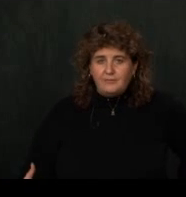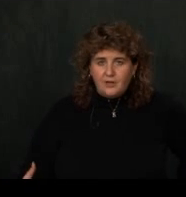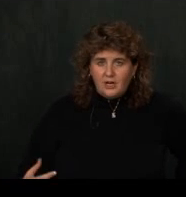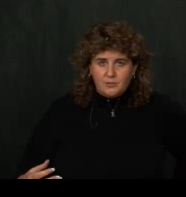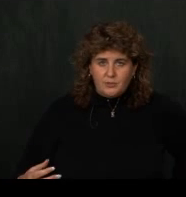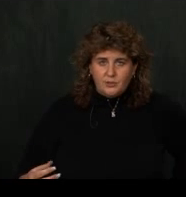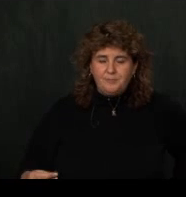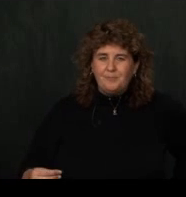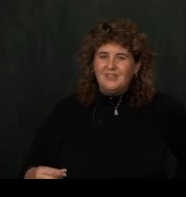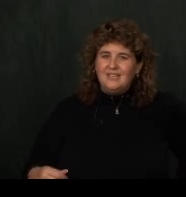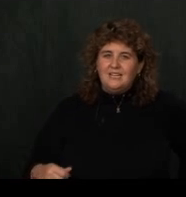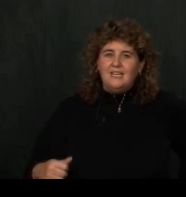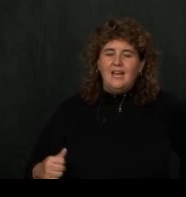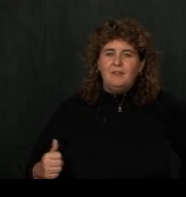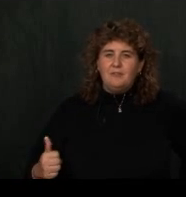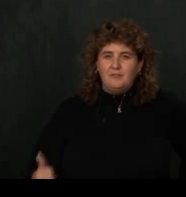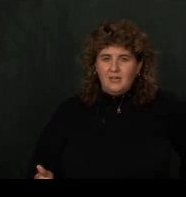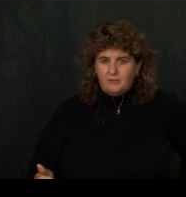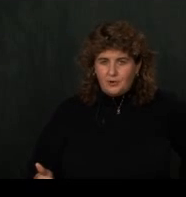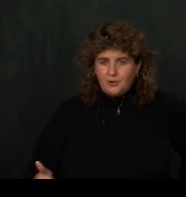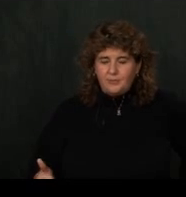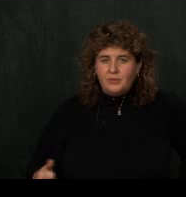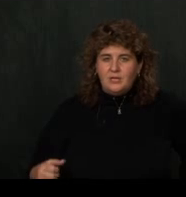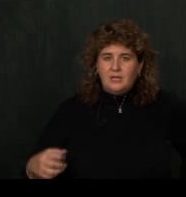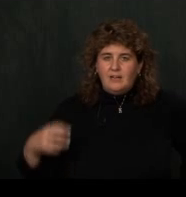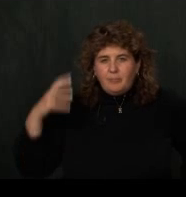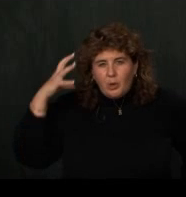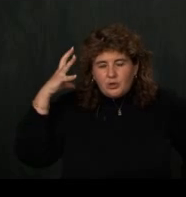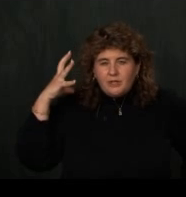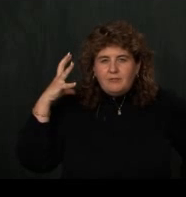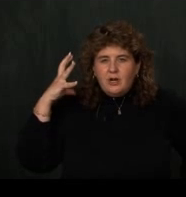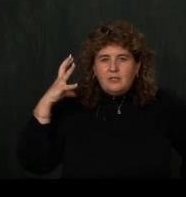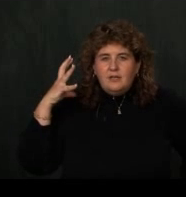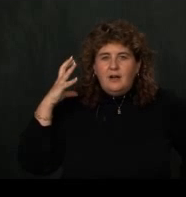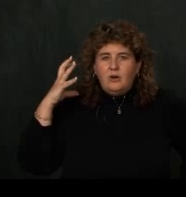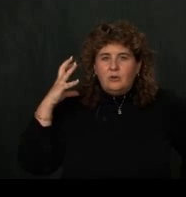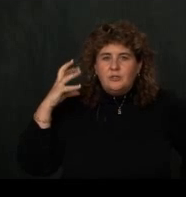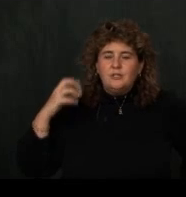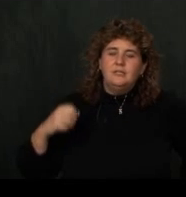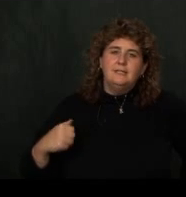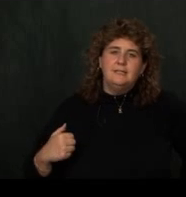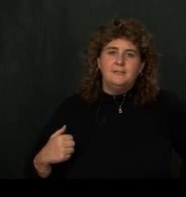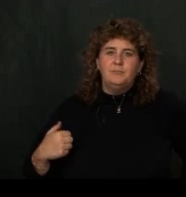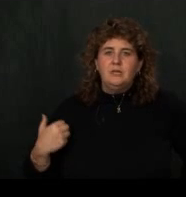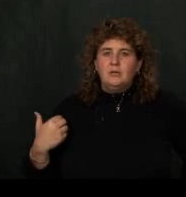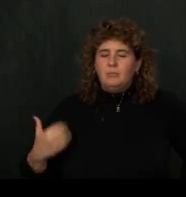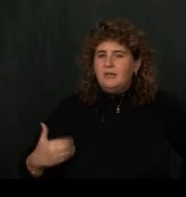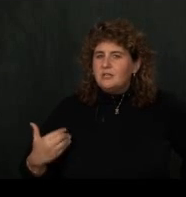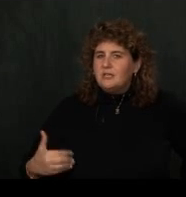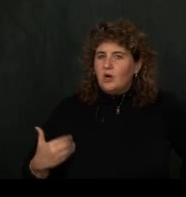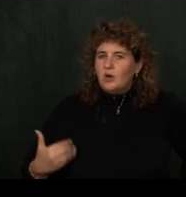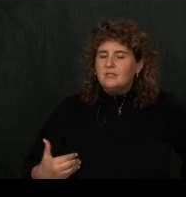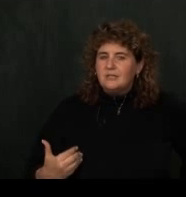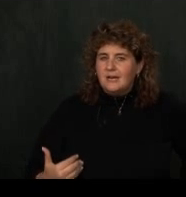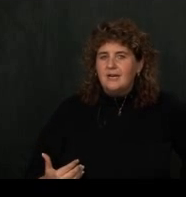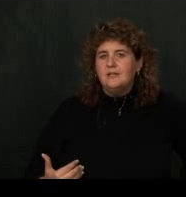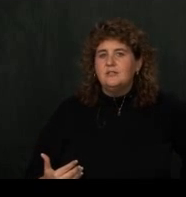the hospital. They have a fever, they have bulging fontanelles, basically all the signs